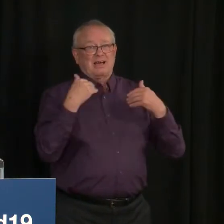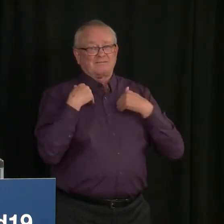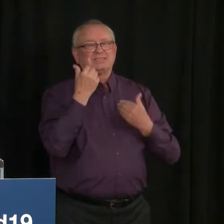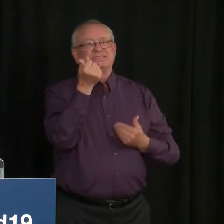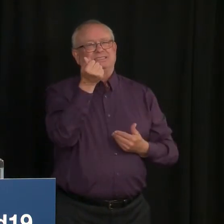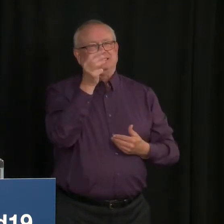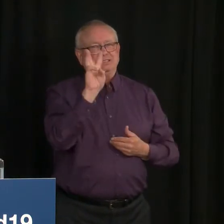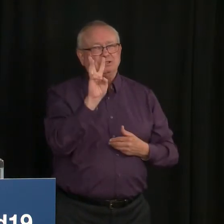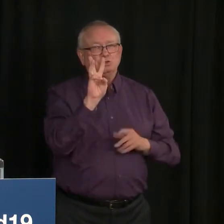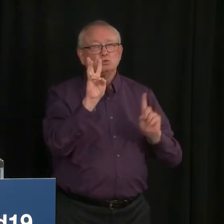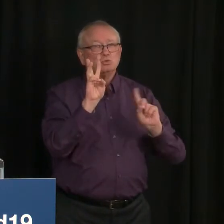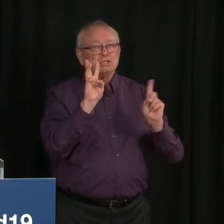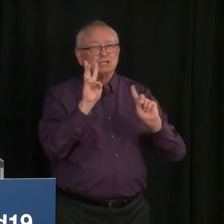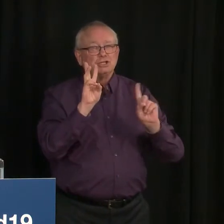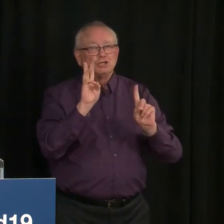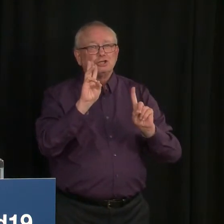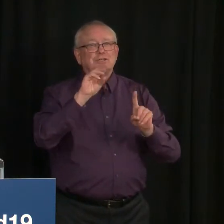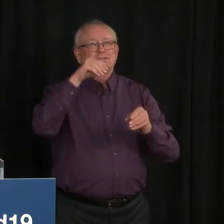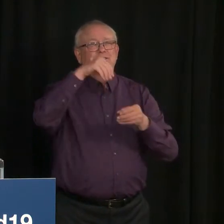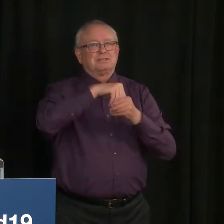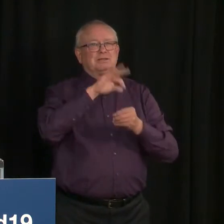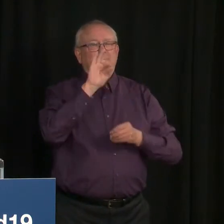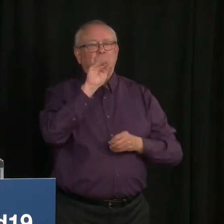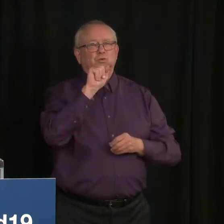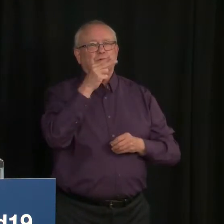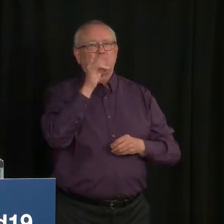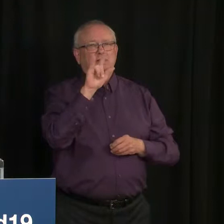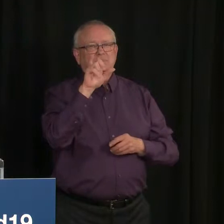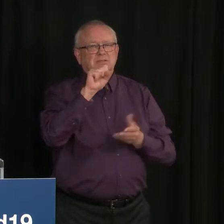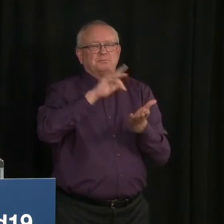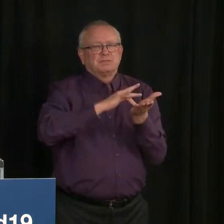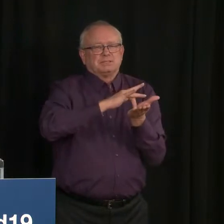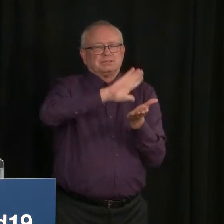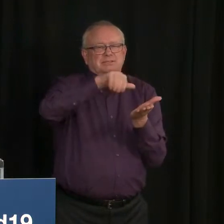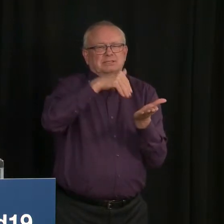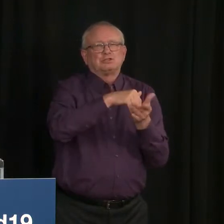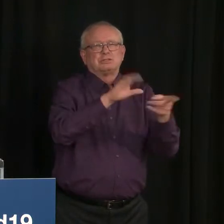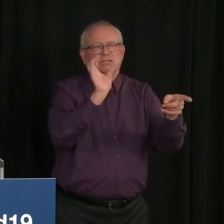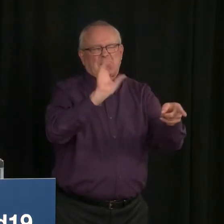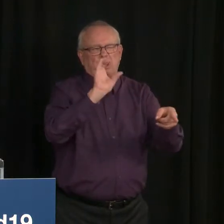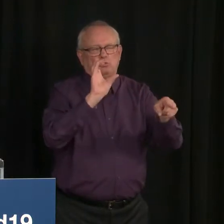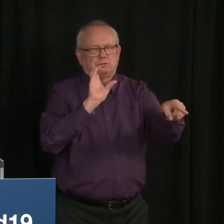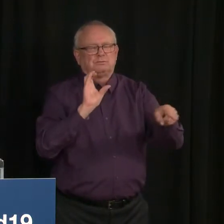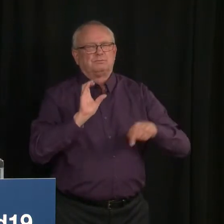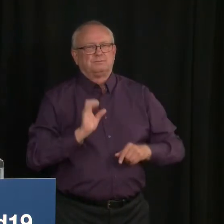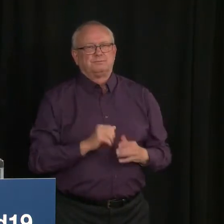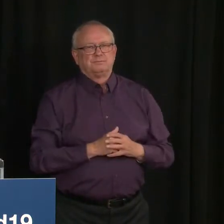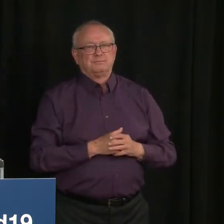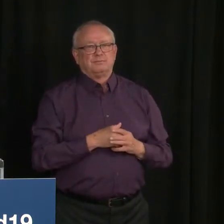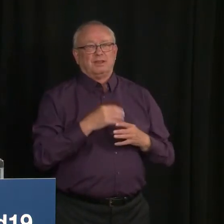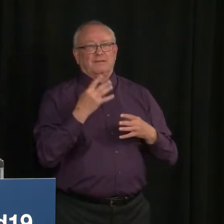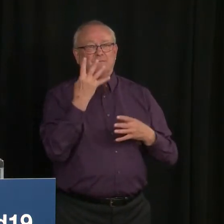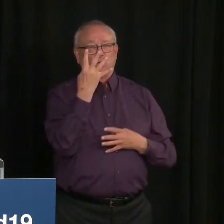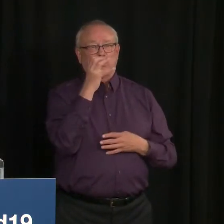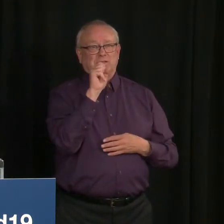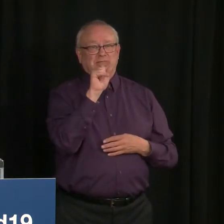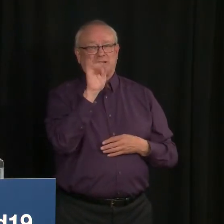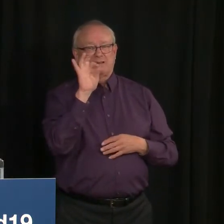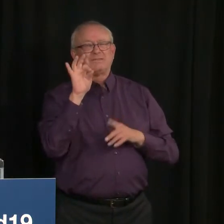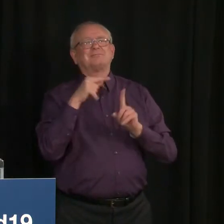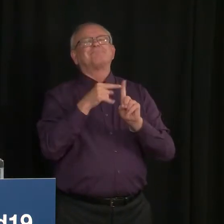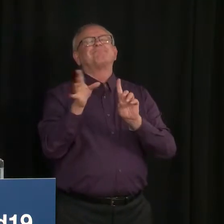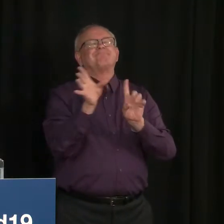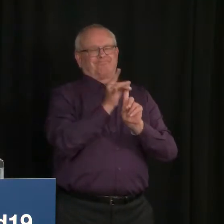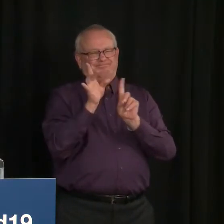Centre. 4 healthcare workers have also tested positive. These are 2 separate outbreaks, and most cases